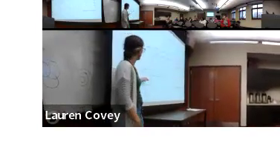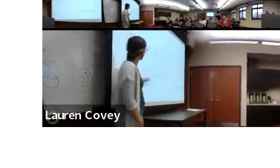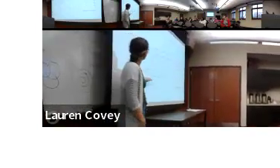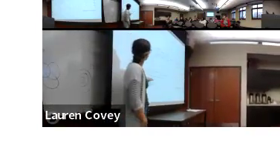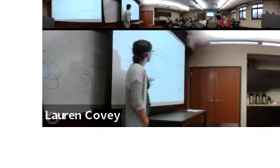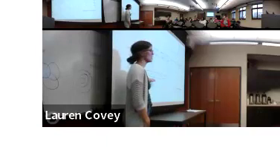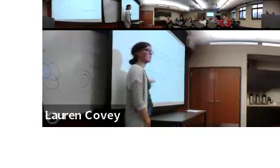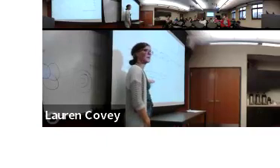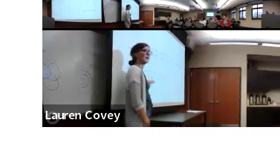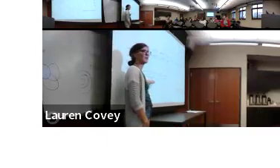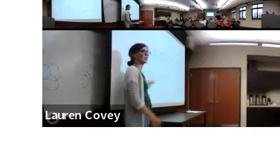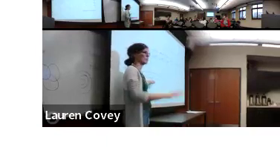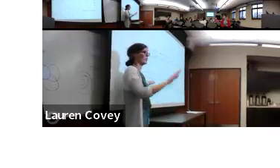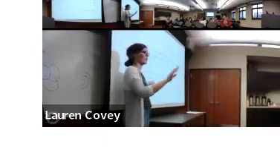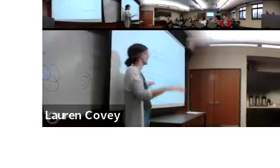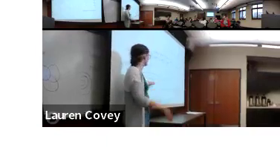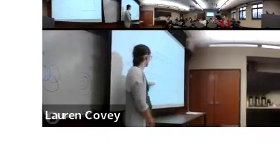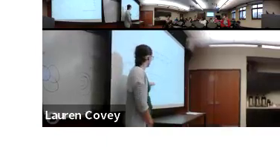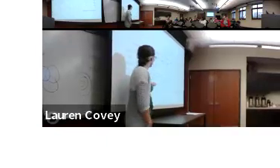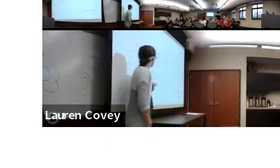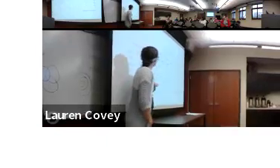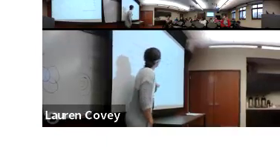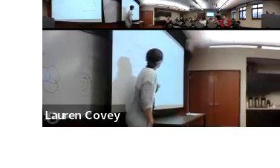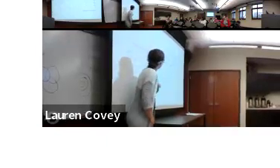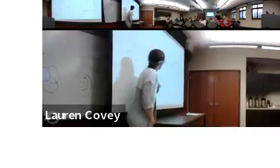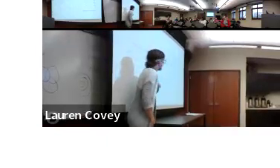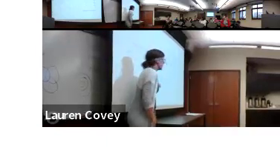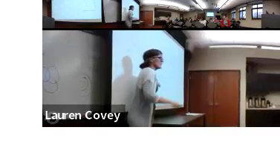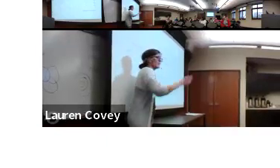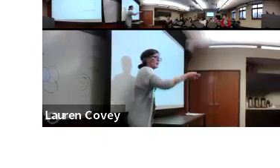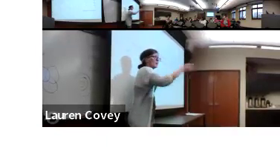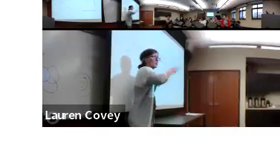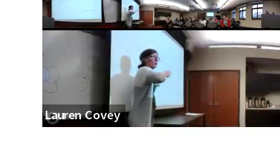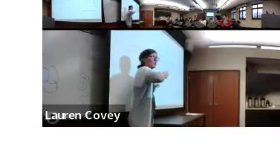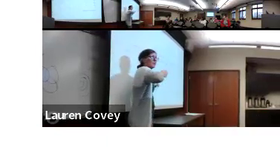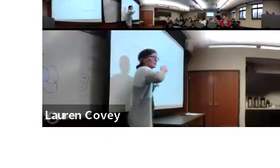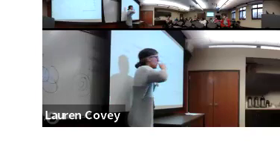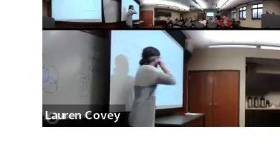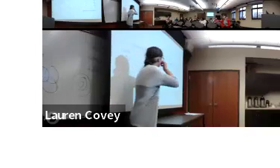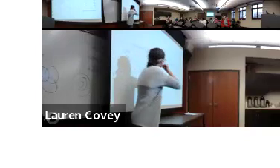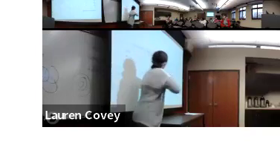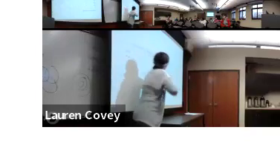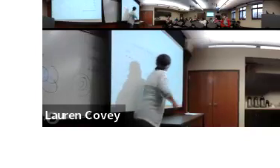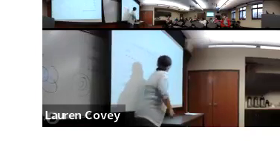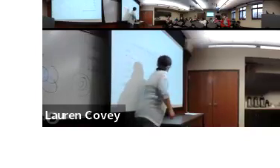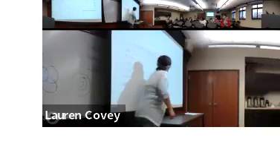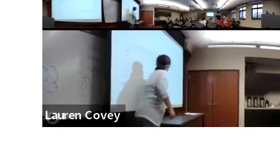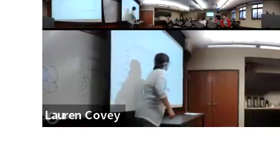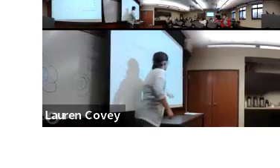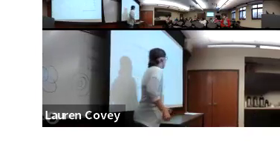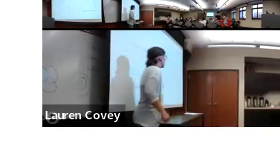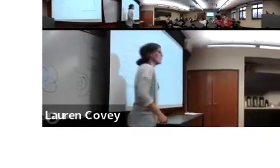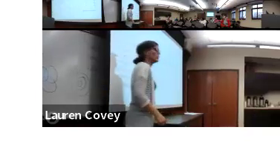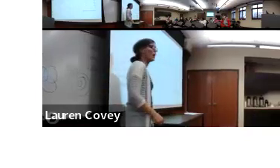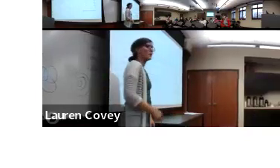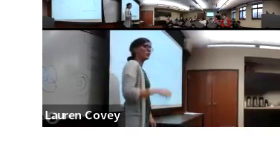story. She doesn't mention the meeting episode, not in a single story. She mentions once the fact that the person gets an object, but she also doesn't